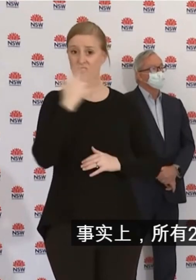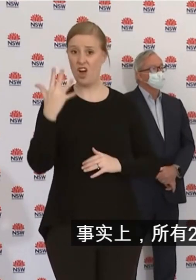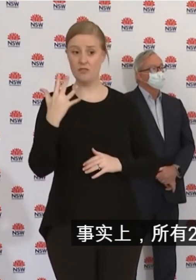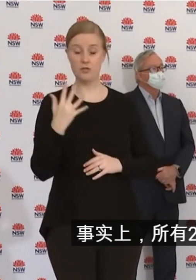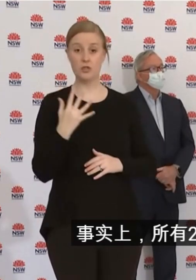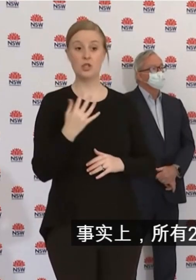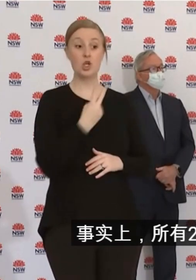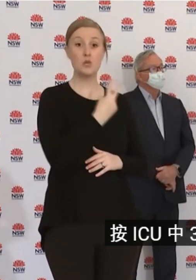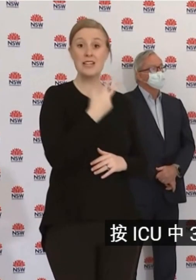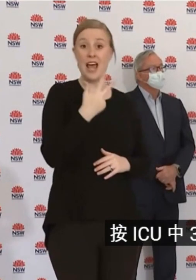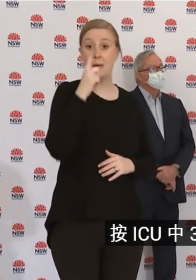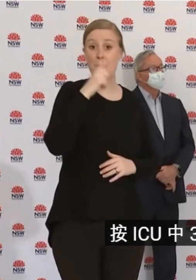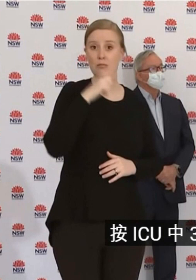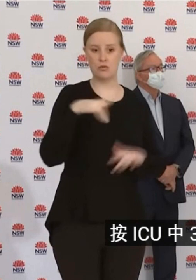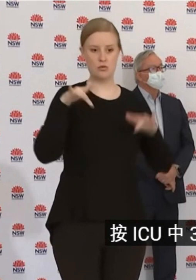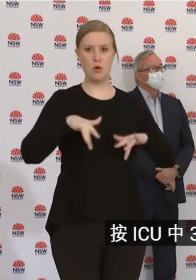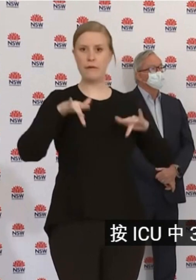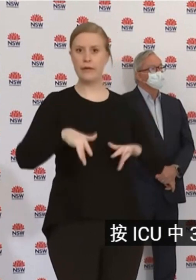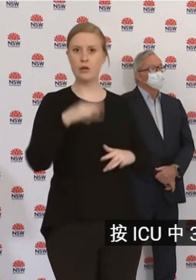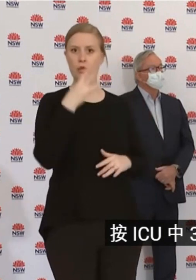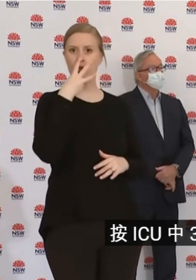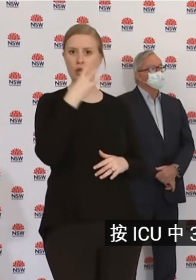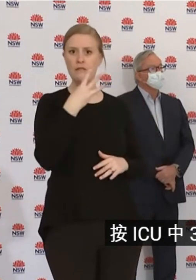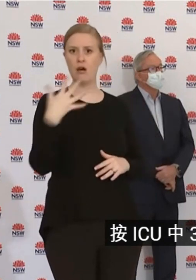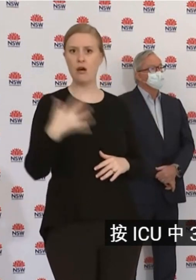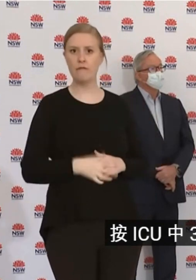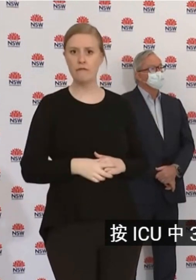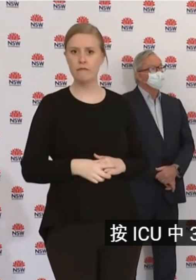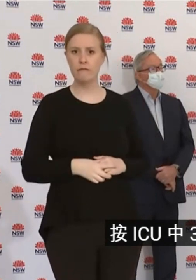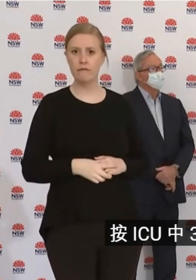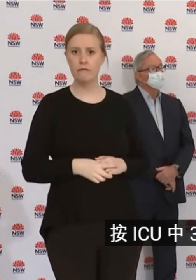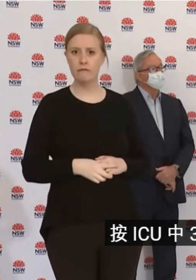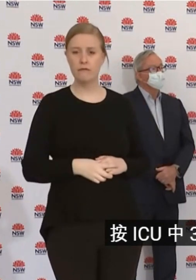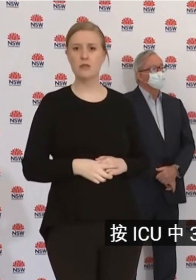of age. By vaccination status, of those 37 people in ICU,